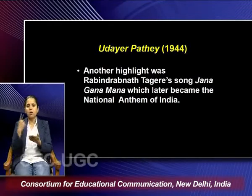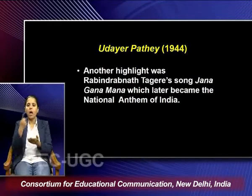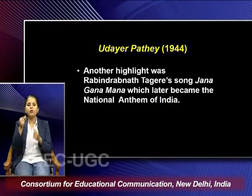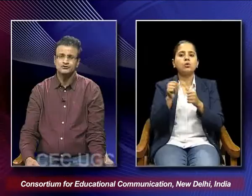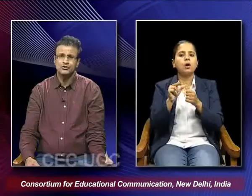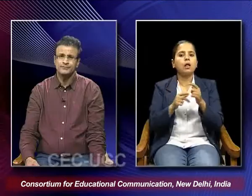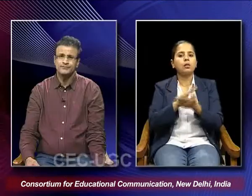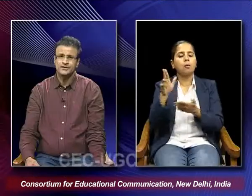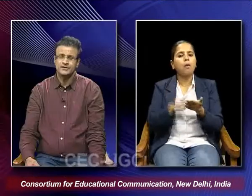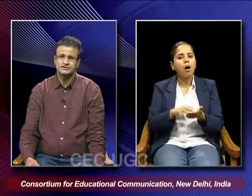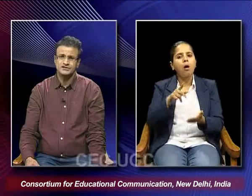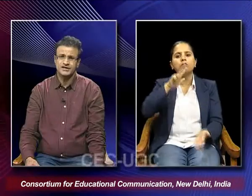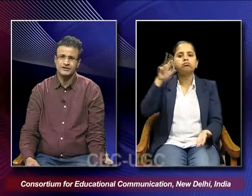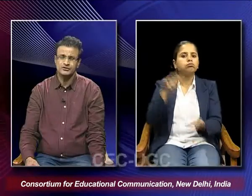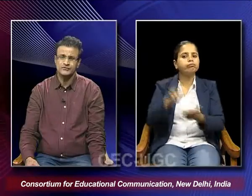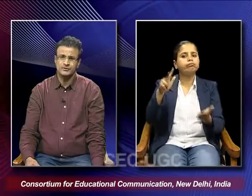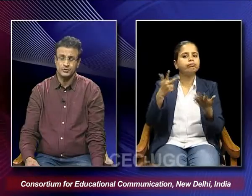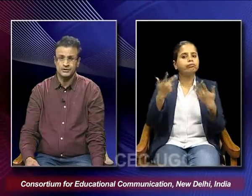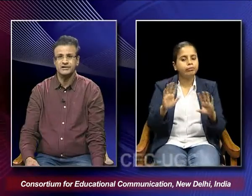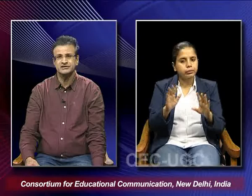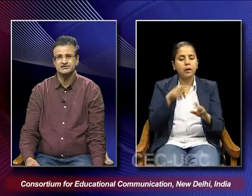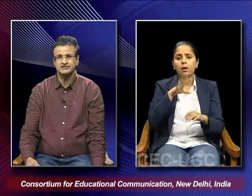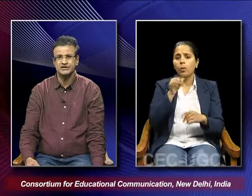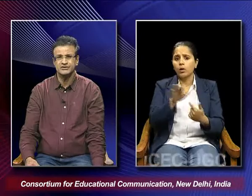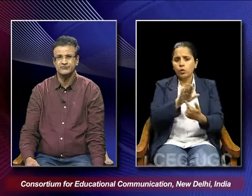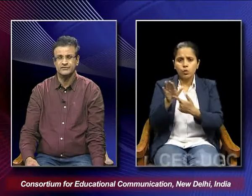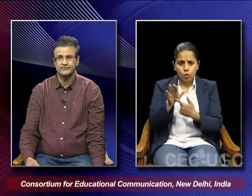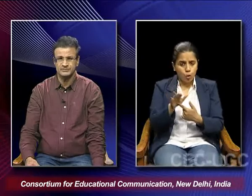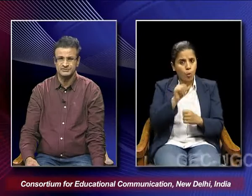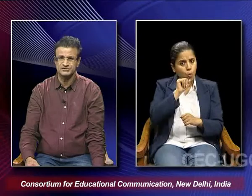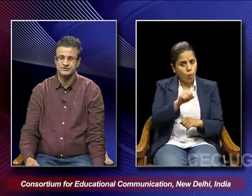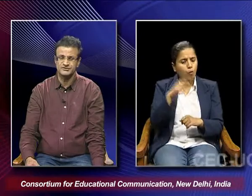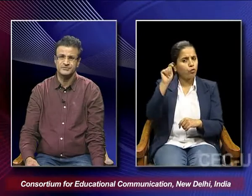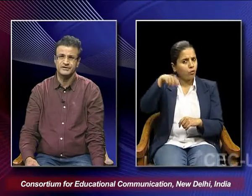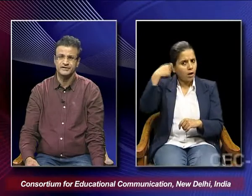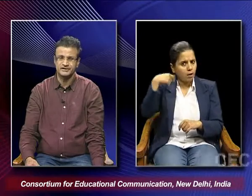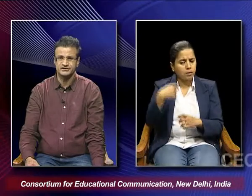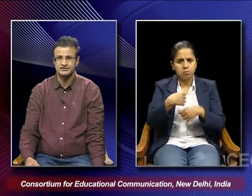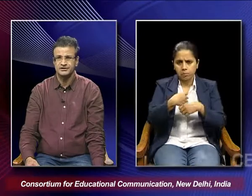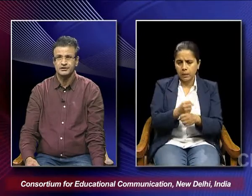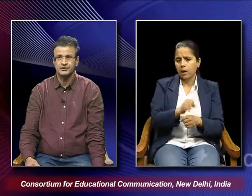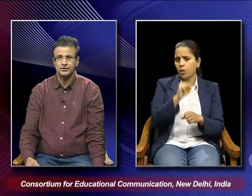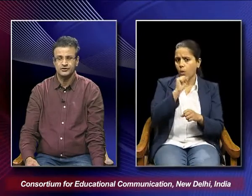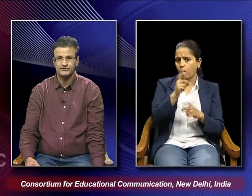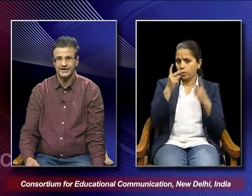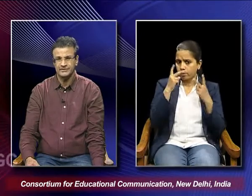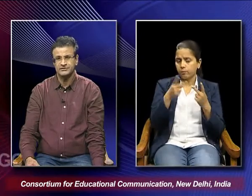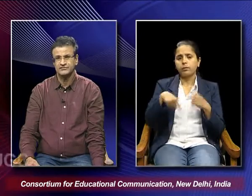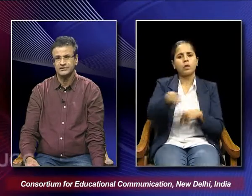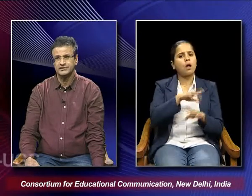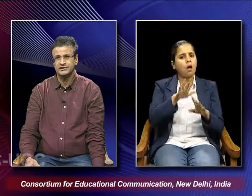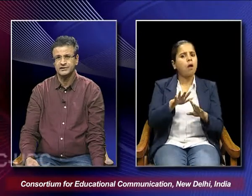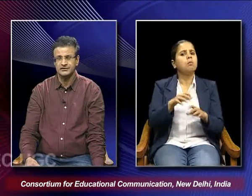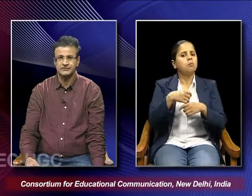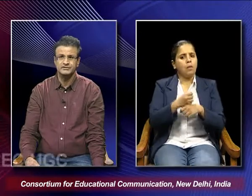India. So such kind of portrayals, such kind of films which were made at this point of time, they